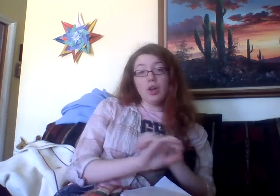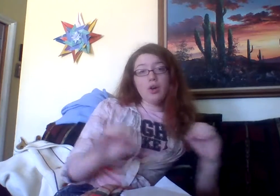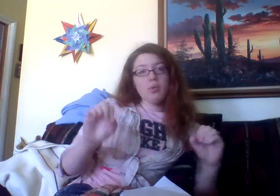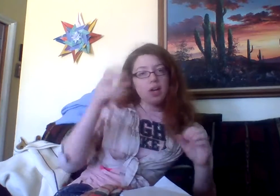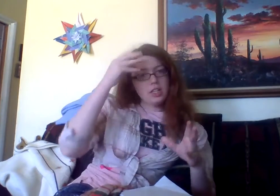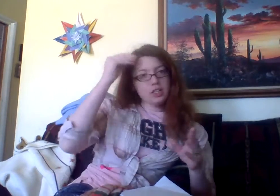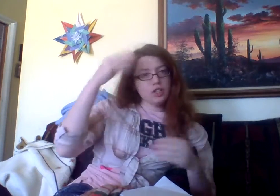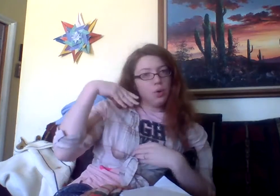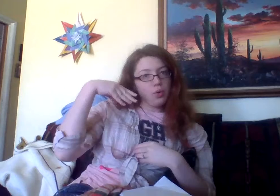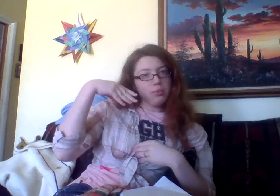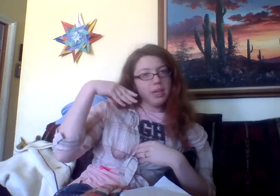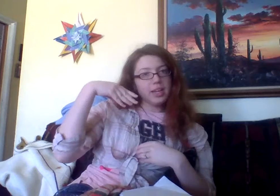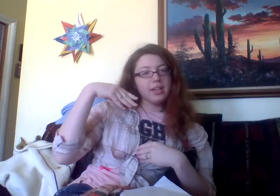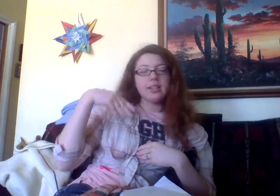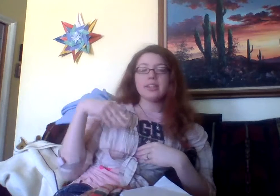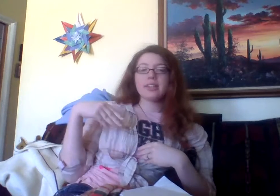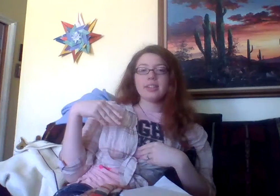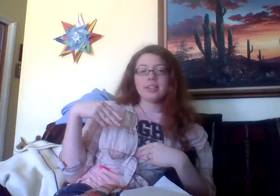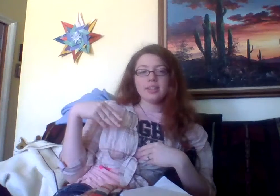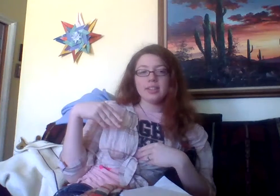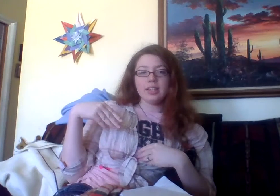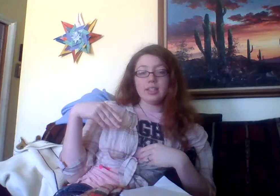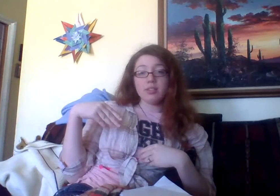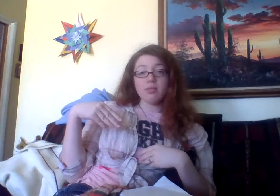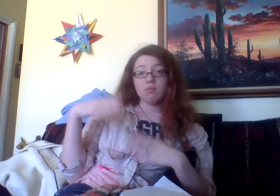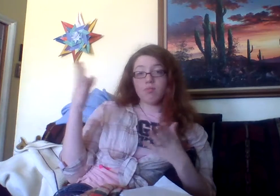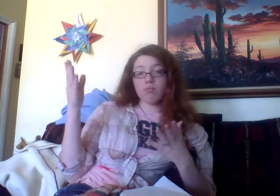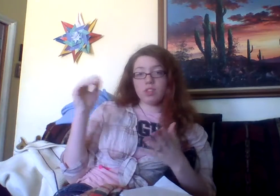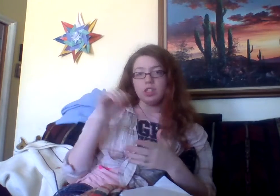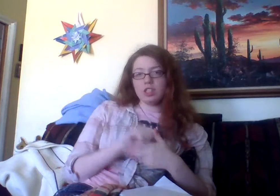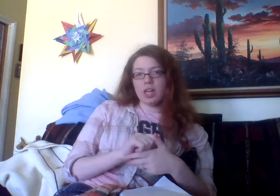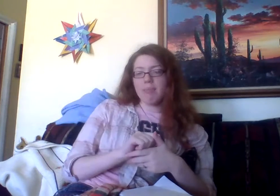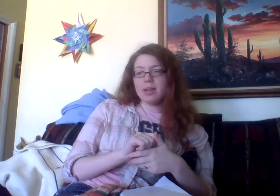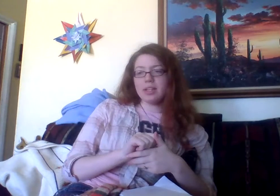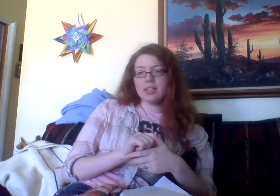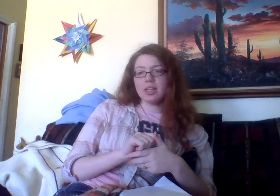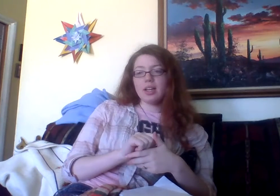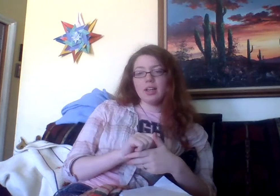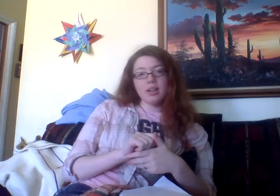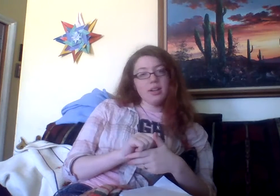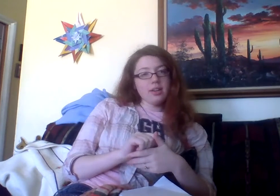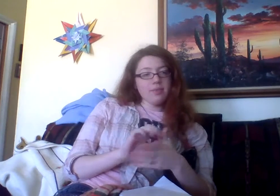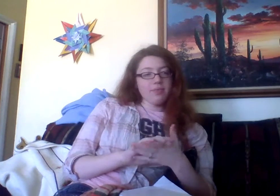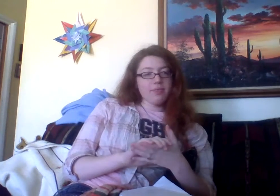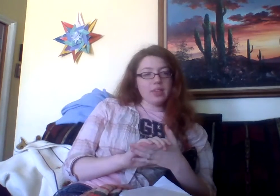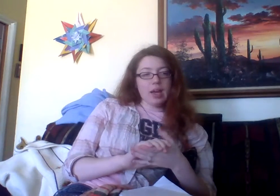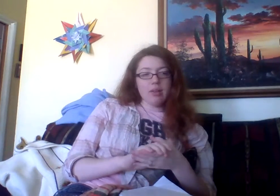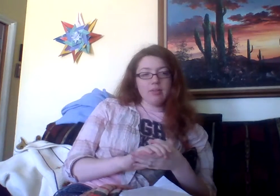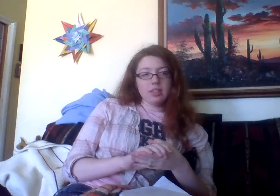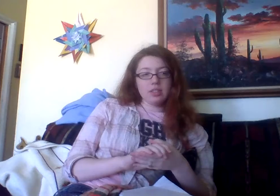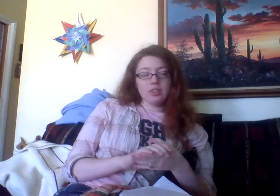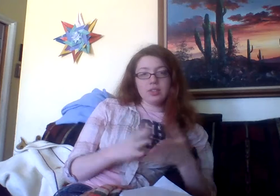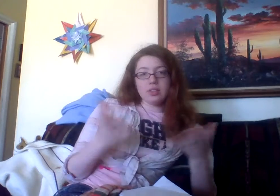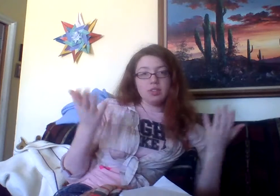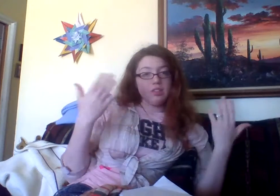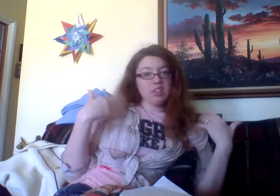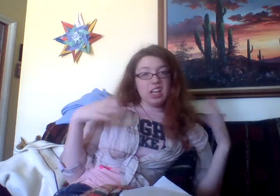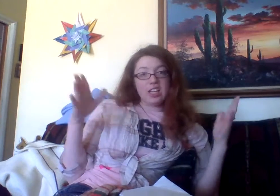no one told me. You know, this happened. It's just